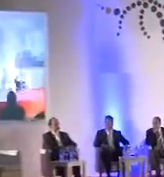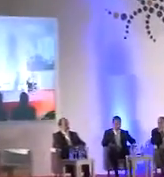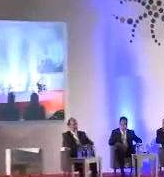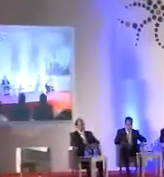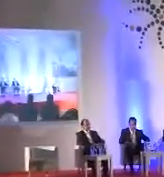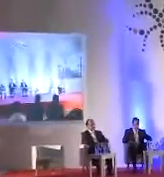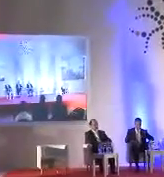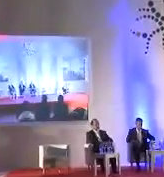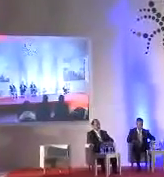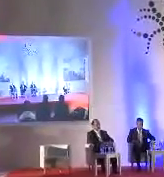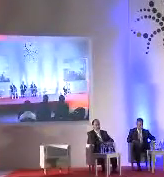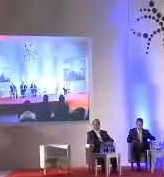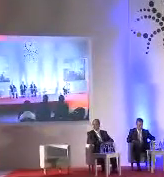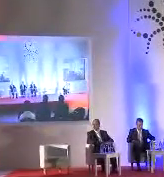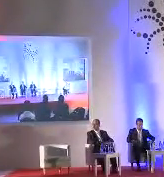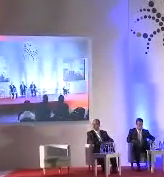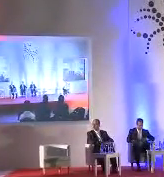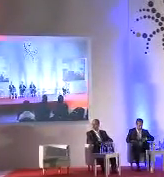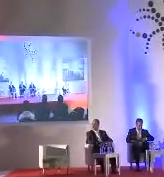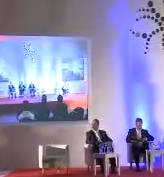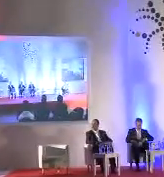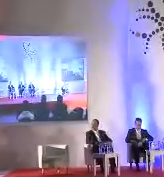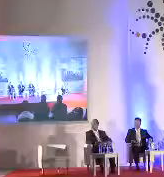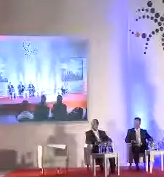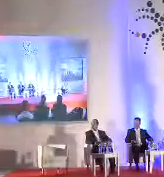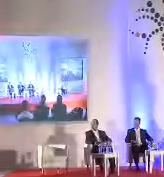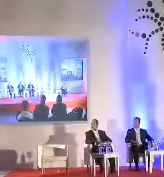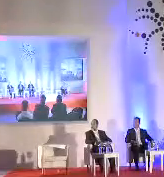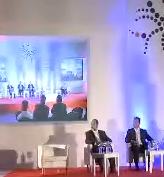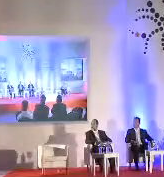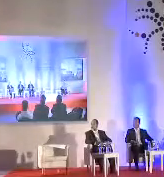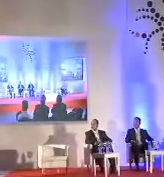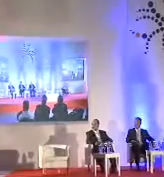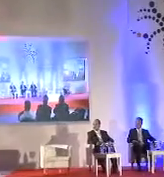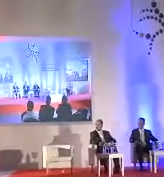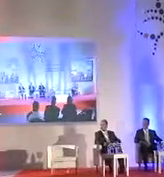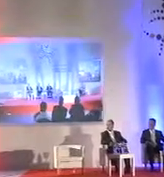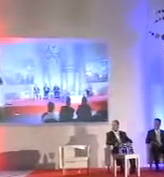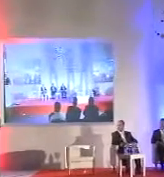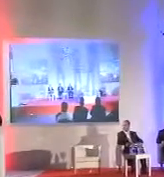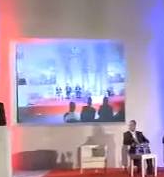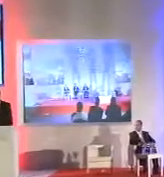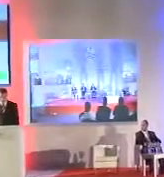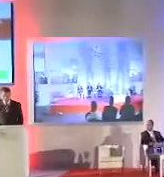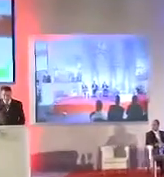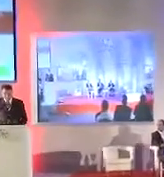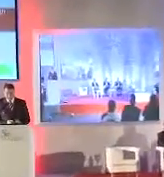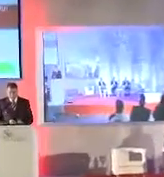Today, I'm going to discuss new technologies and people with